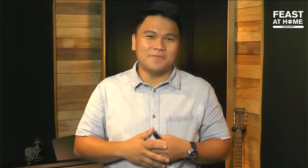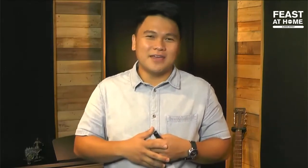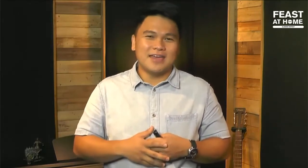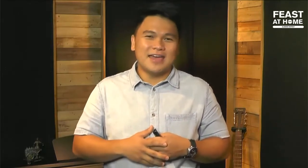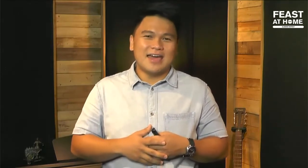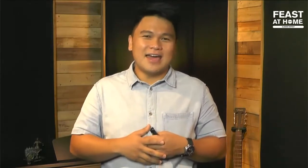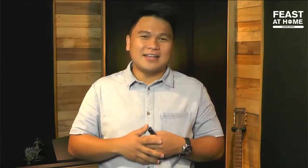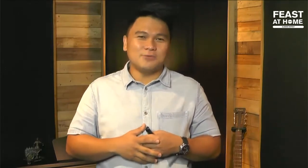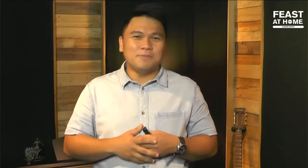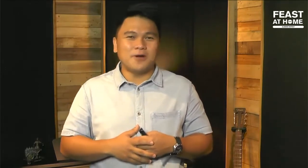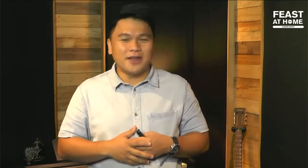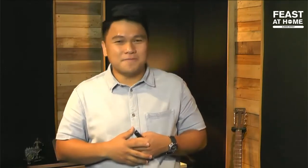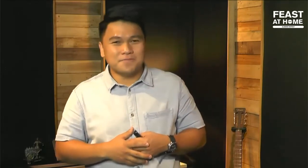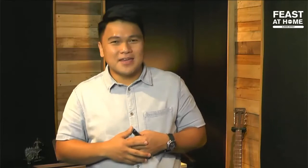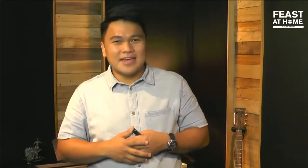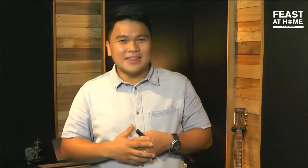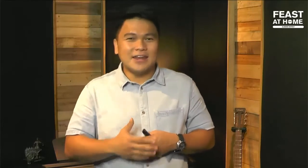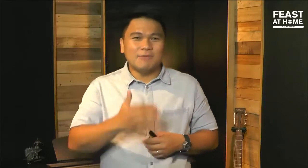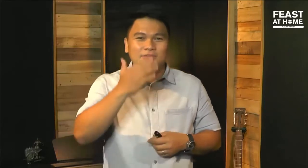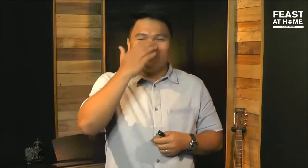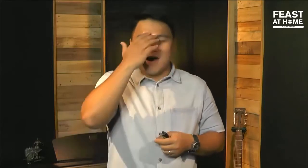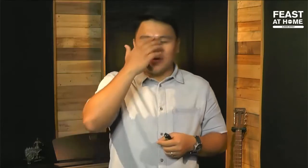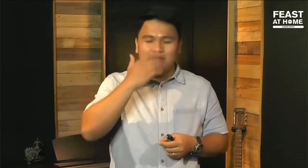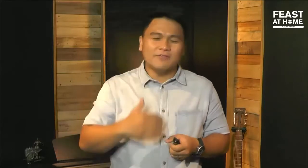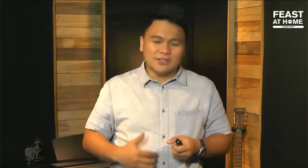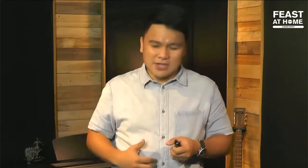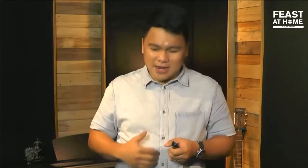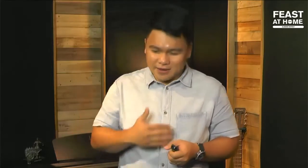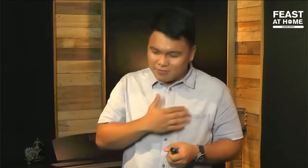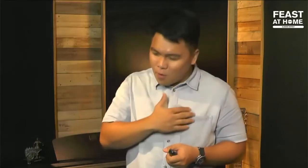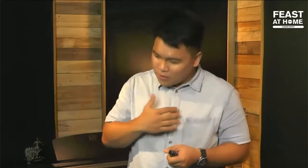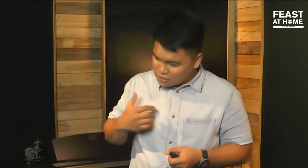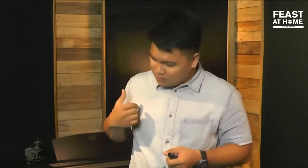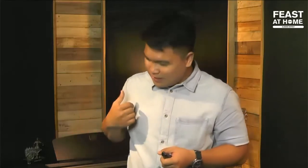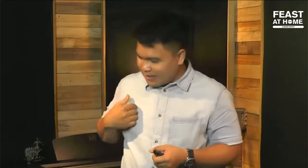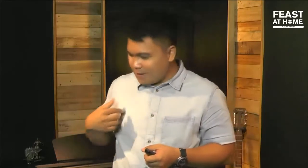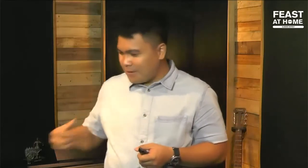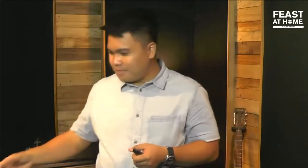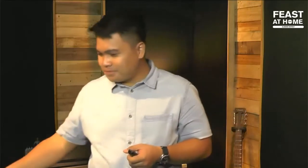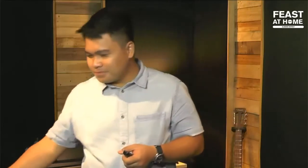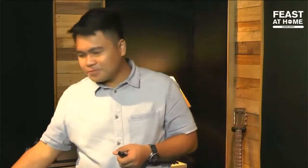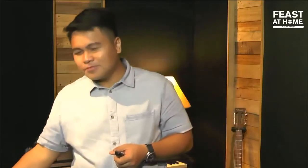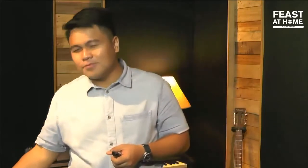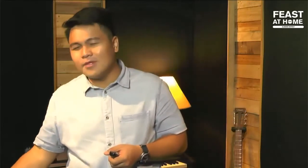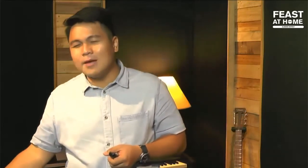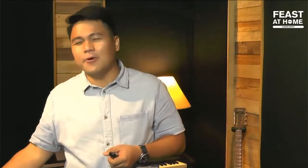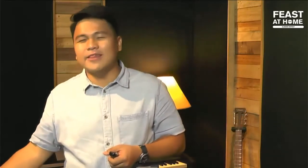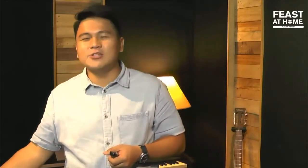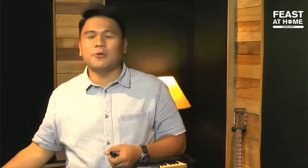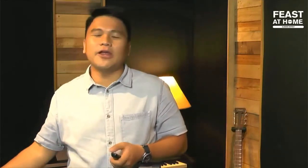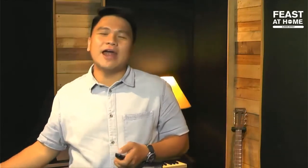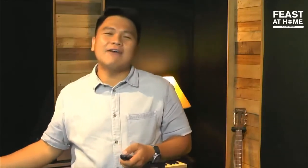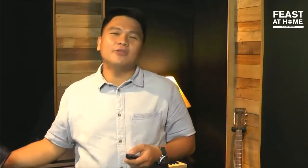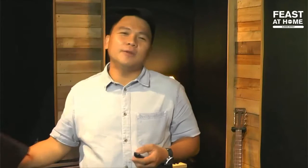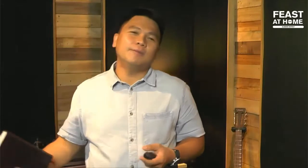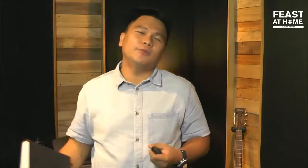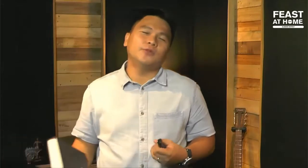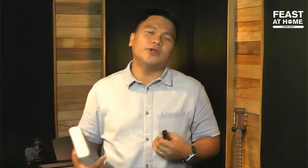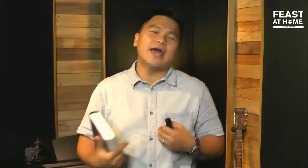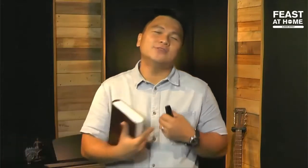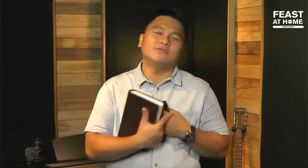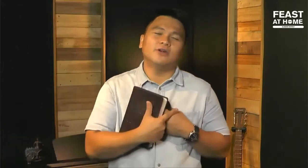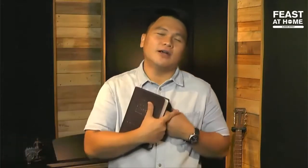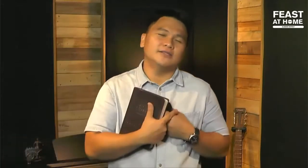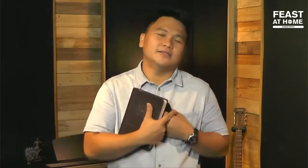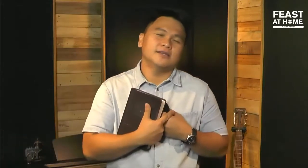prayer as we pray in the name of the Father and of the Son and of the Holy Spirit. Amen. Pray this prayer after me. Put